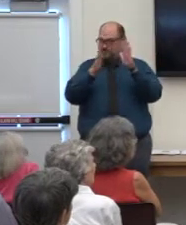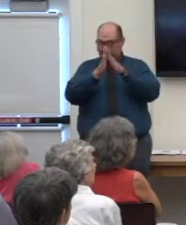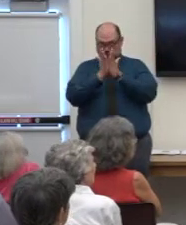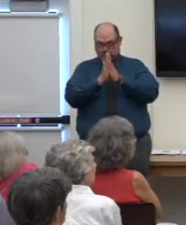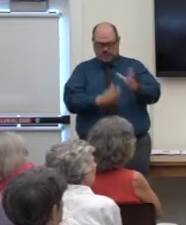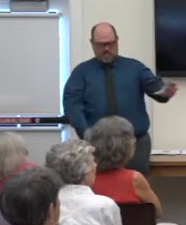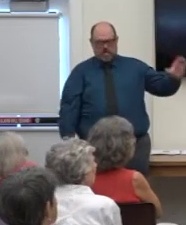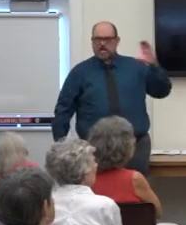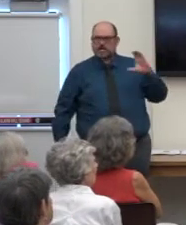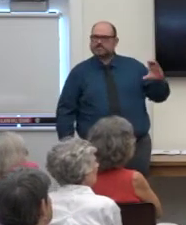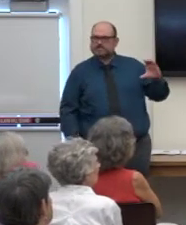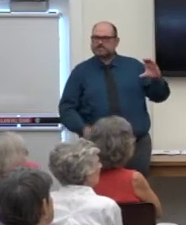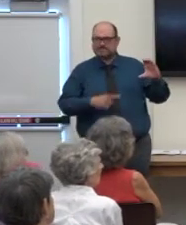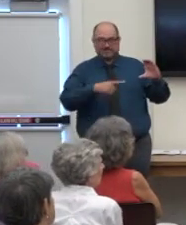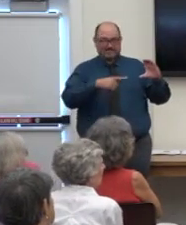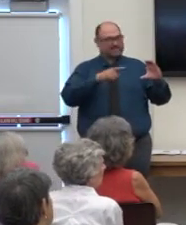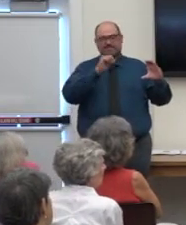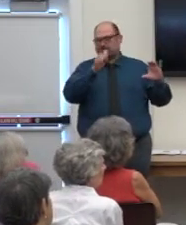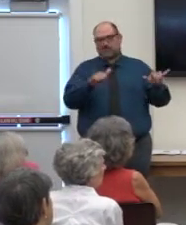This particular book